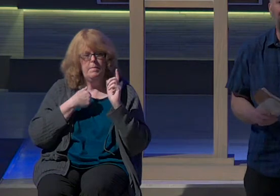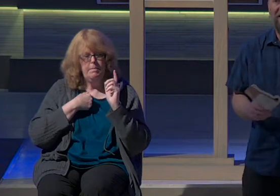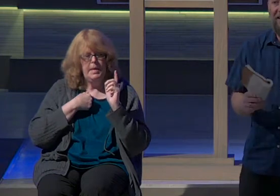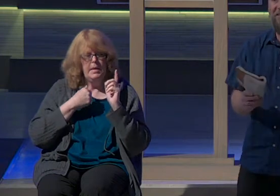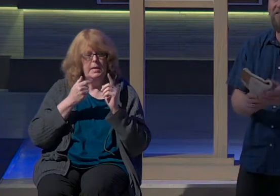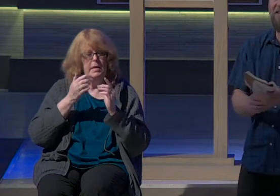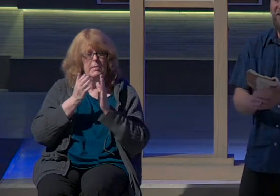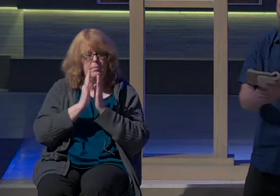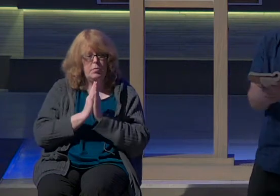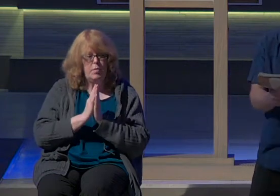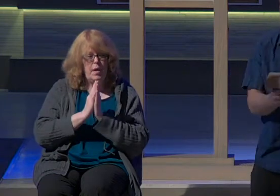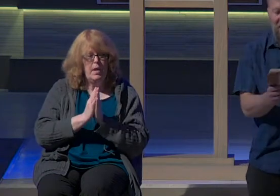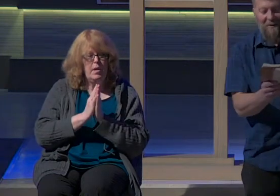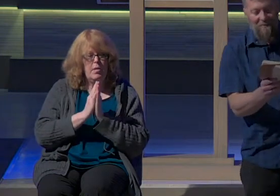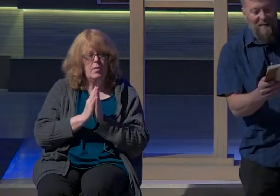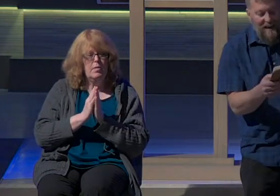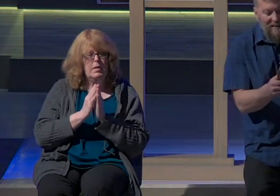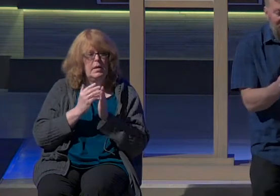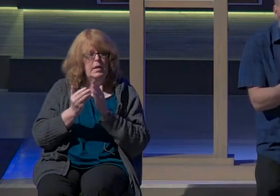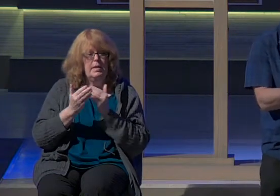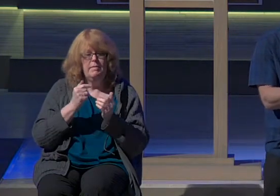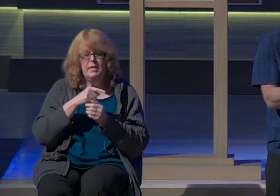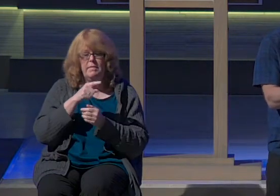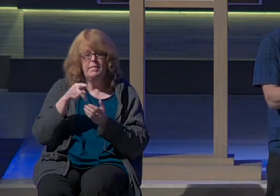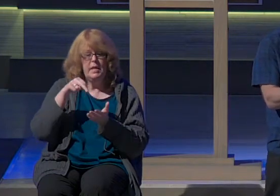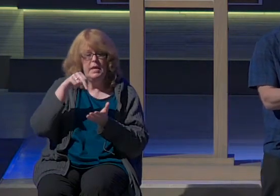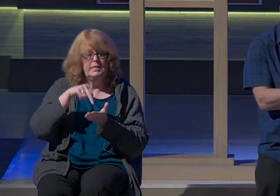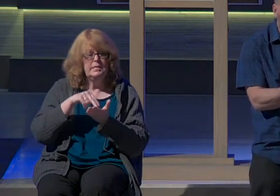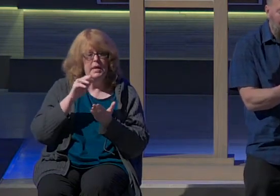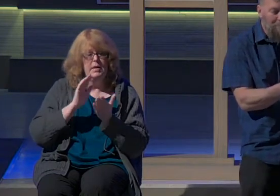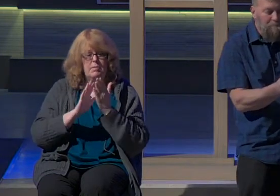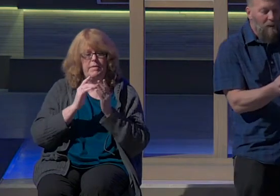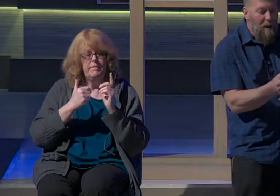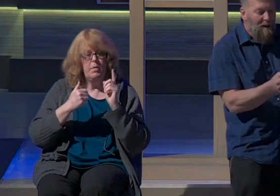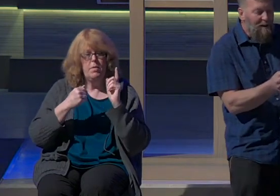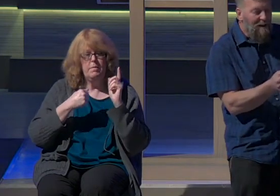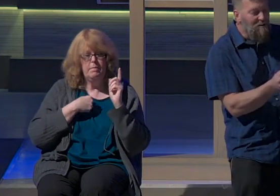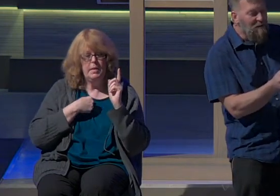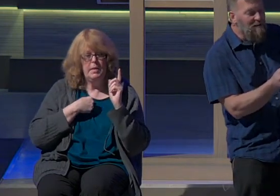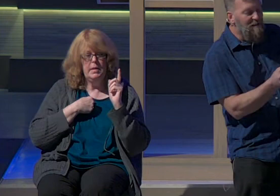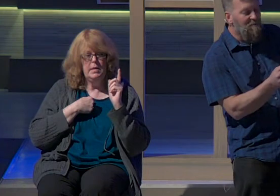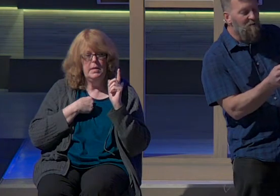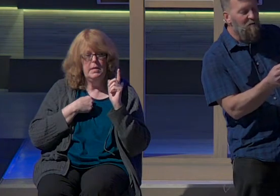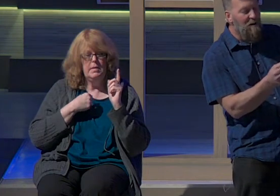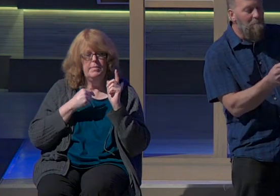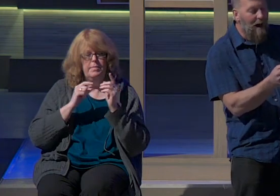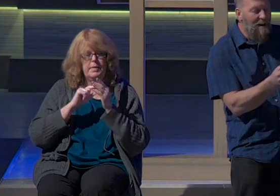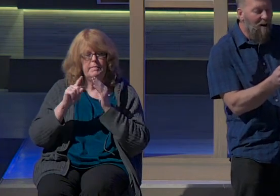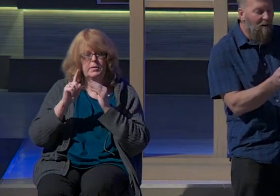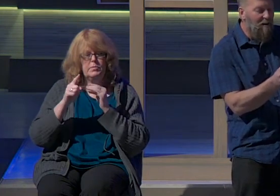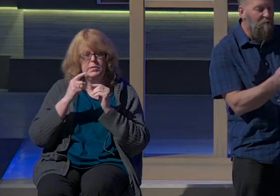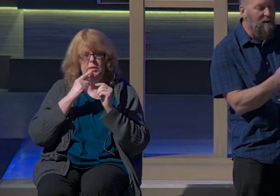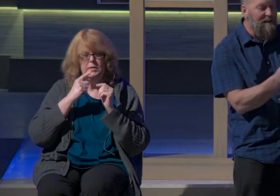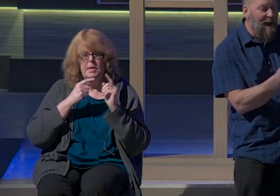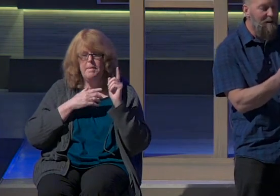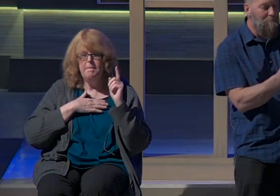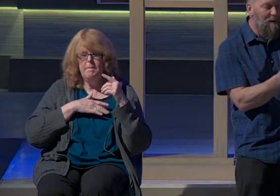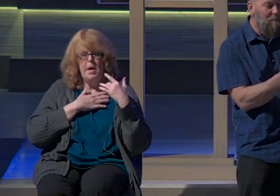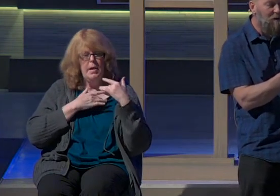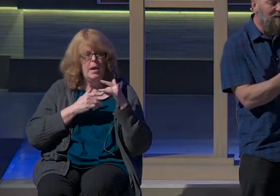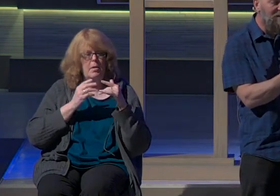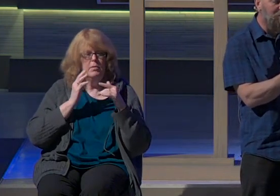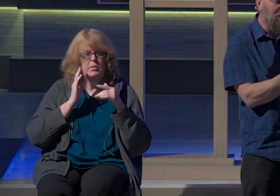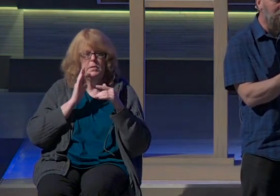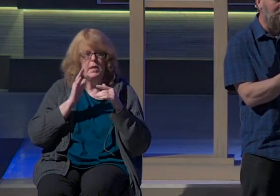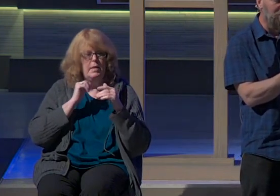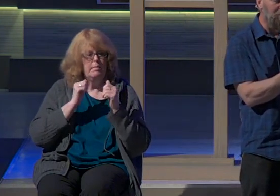prayer, in intercession, even if they stand before me, Here's what he says in verse 1. My heart would not be